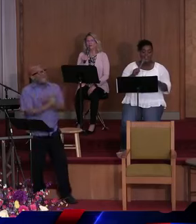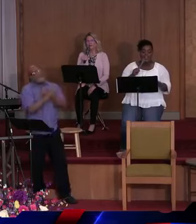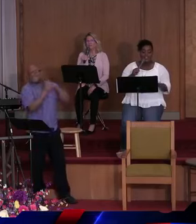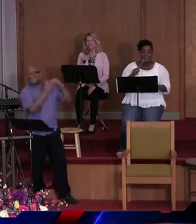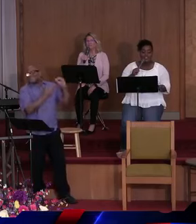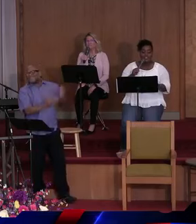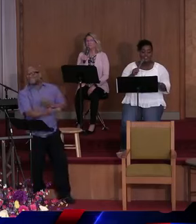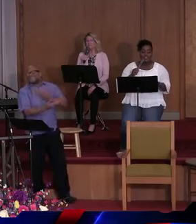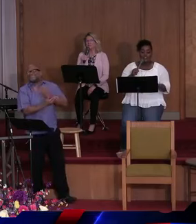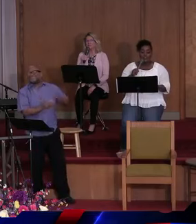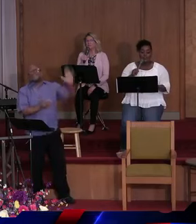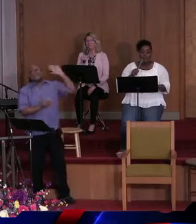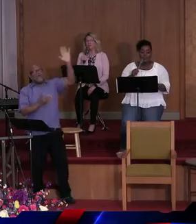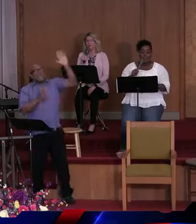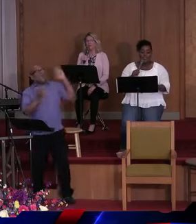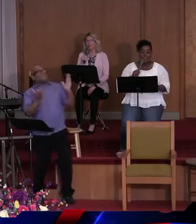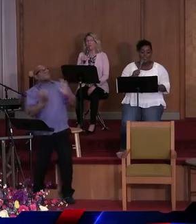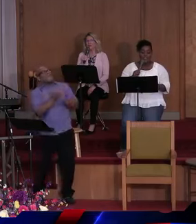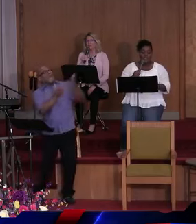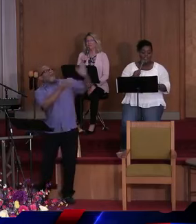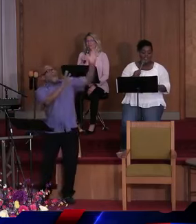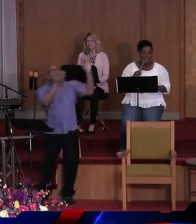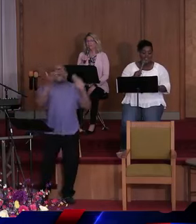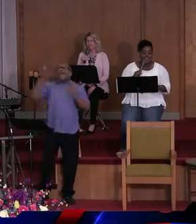I love to sing your